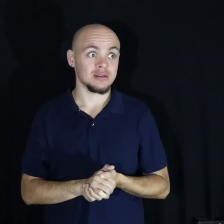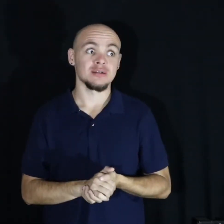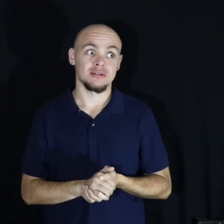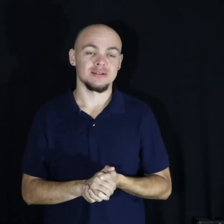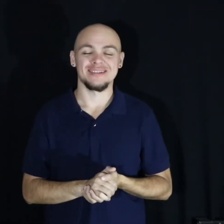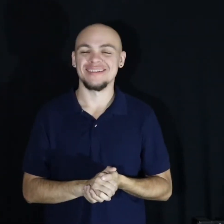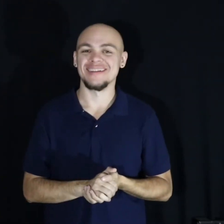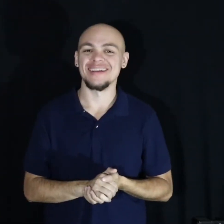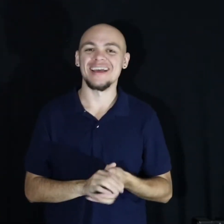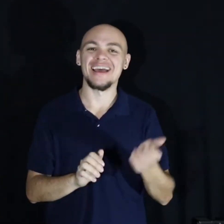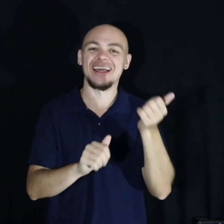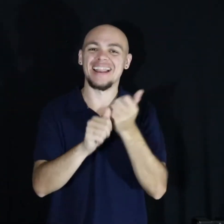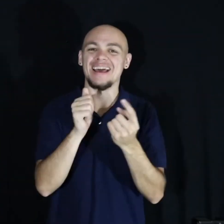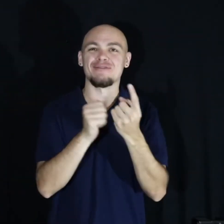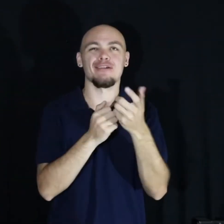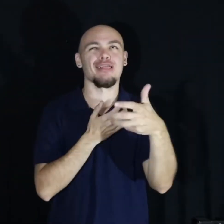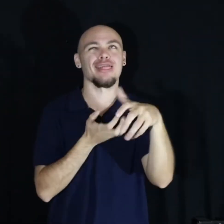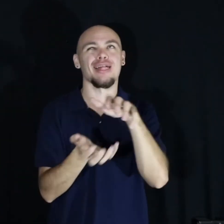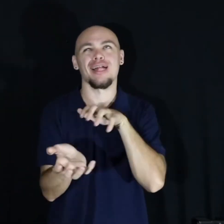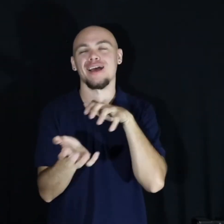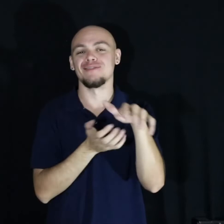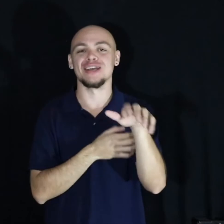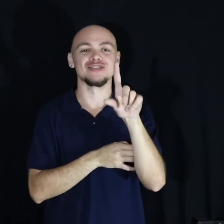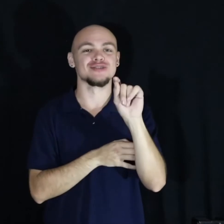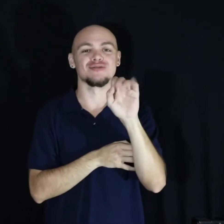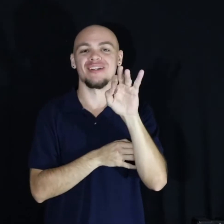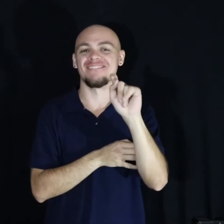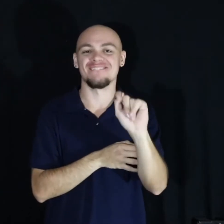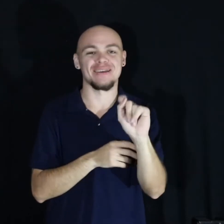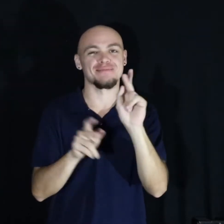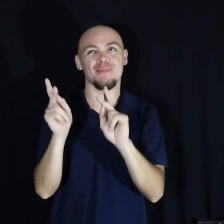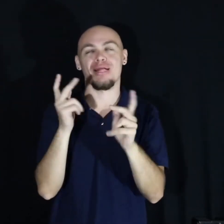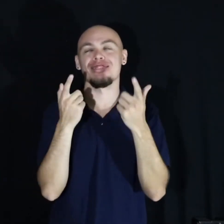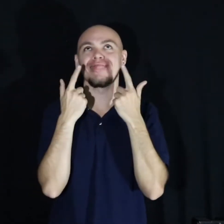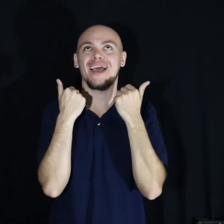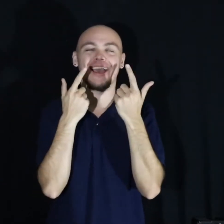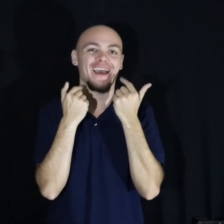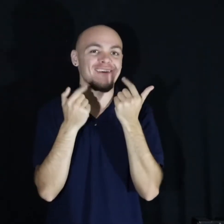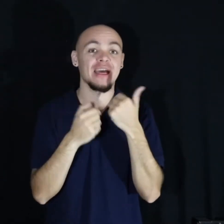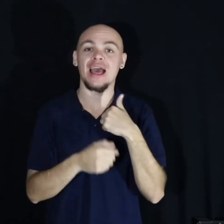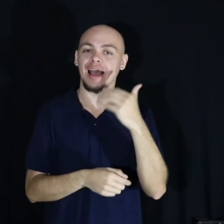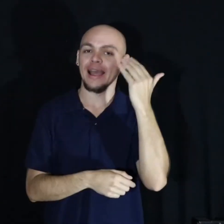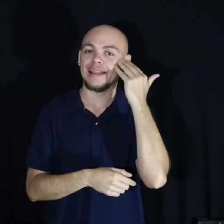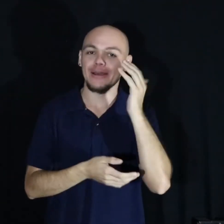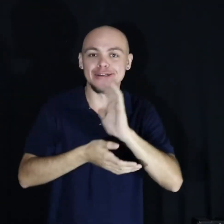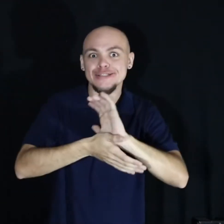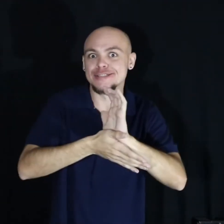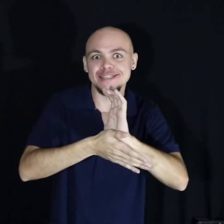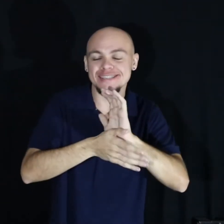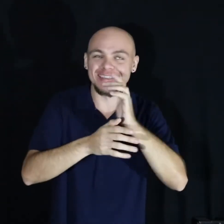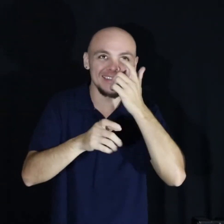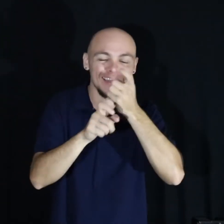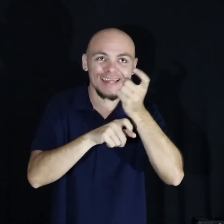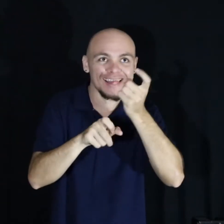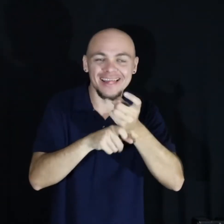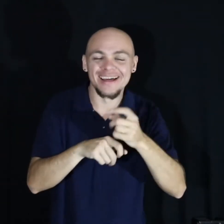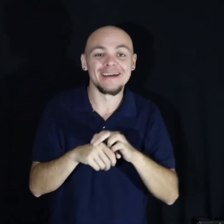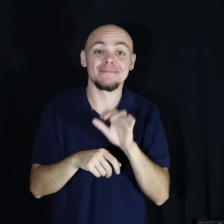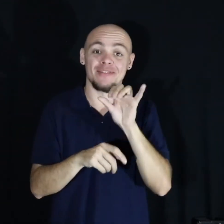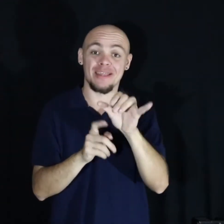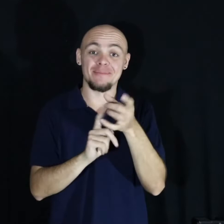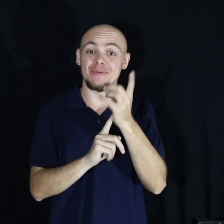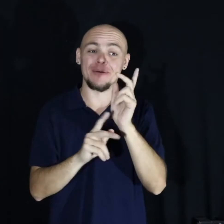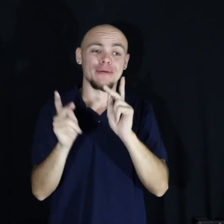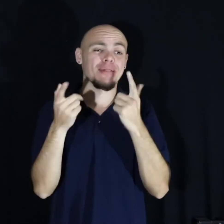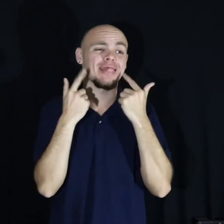And she said everybody lost it. 20 feet in every direction, everyone started to howl. And I know this is cheesy, and I don't know why I'm telling you this. But in that moment when everyone